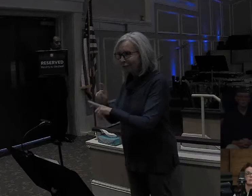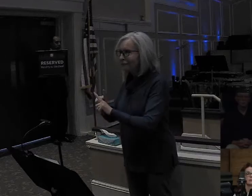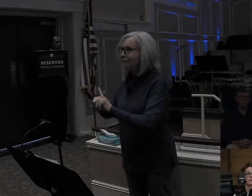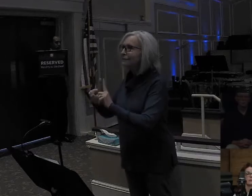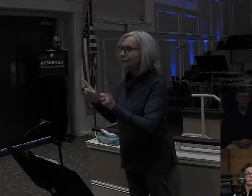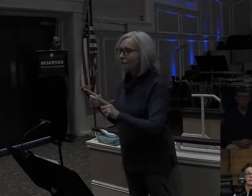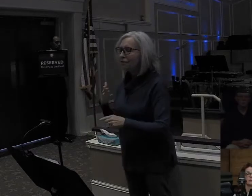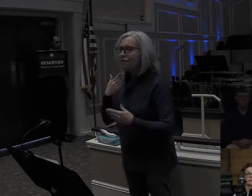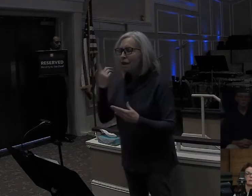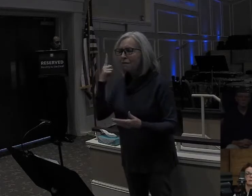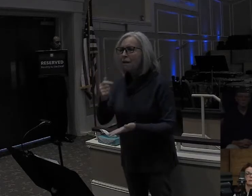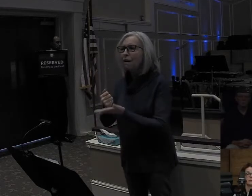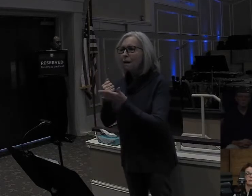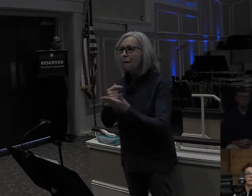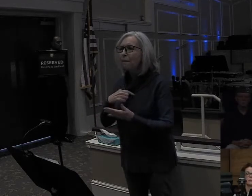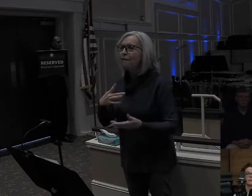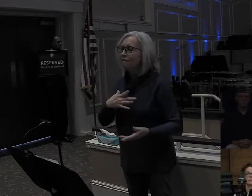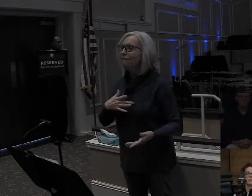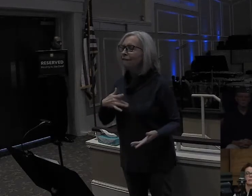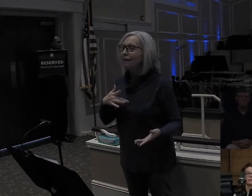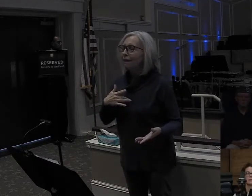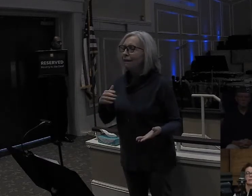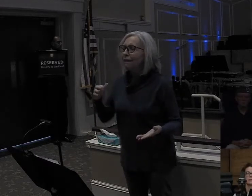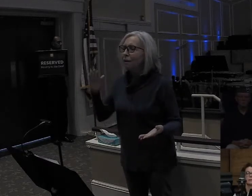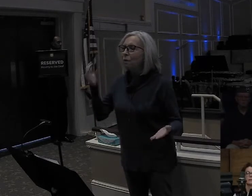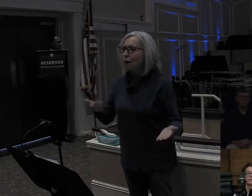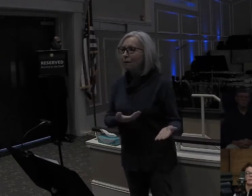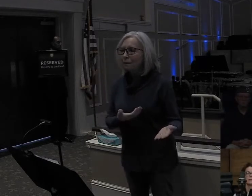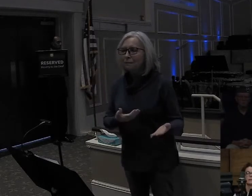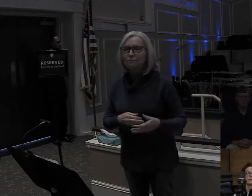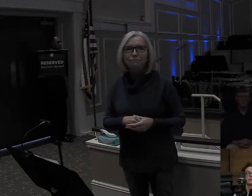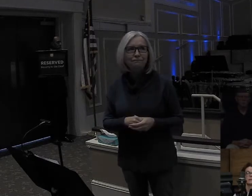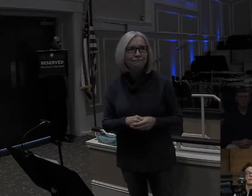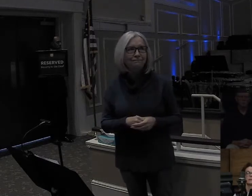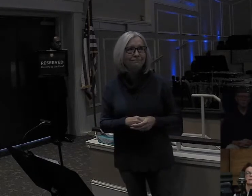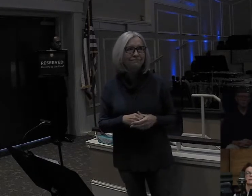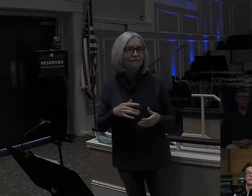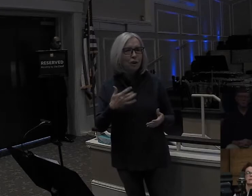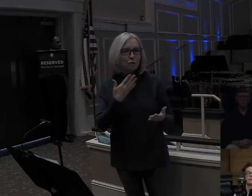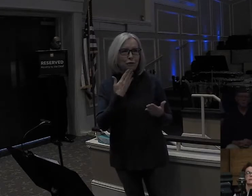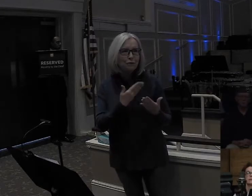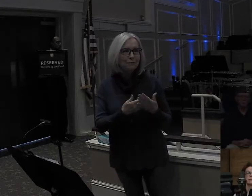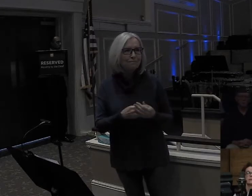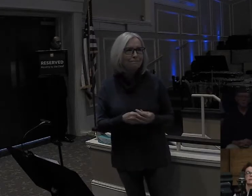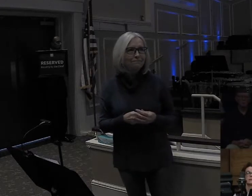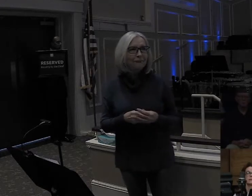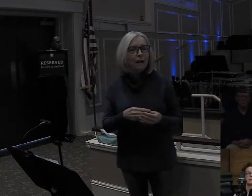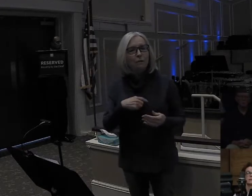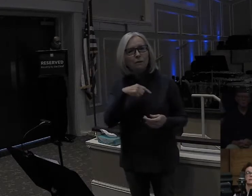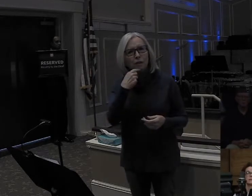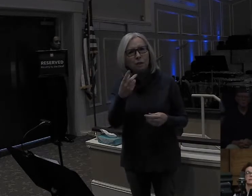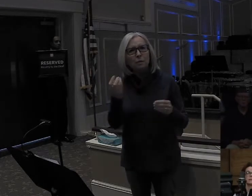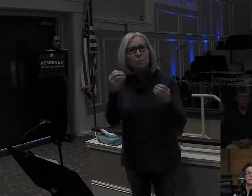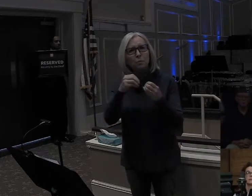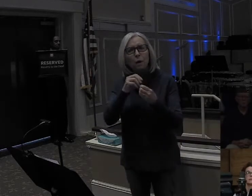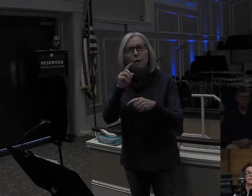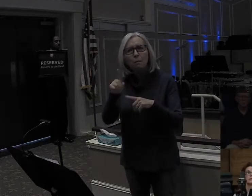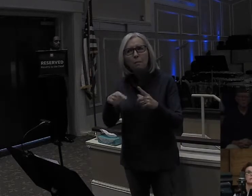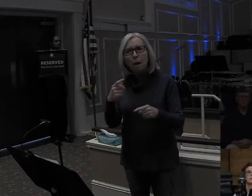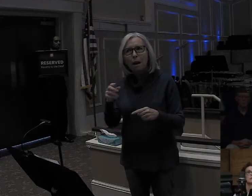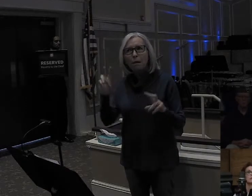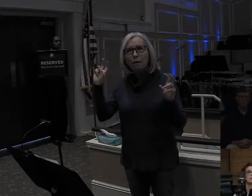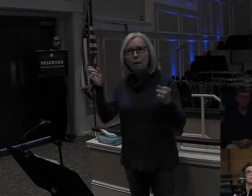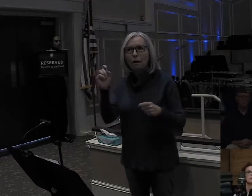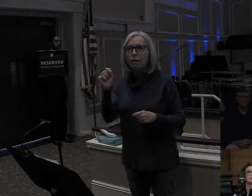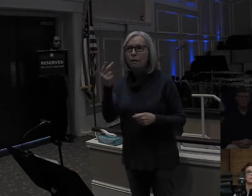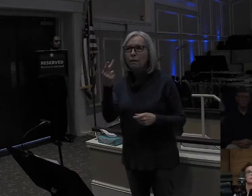at Lenexa Baptist. You all know this, but just as a new person, it has felt really good. But I want to tell you guys more about the Block KC. And so the Block,